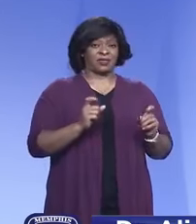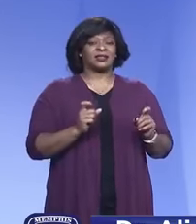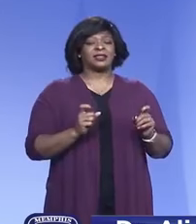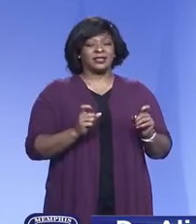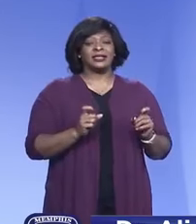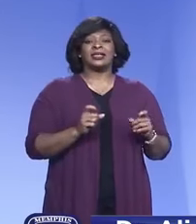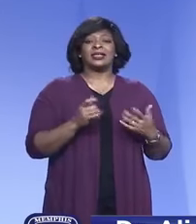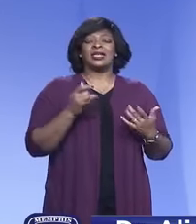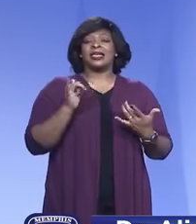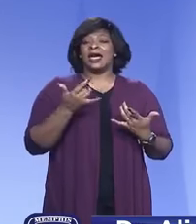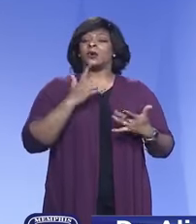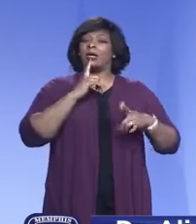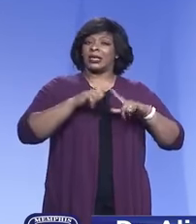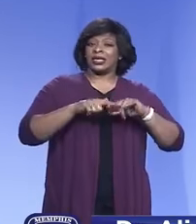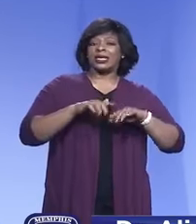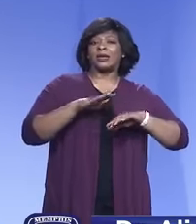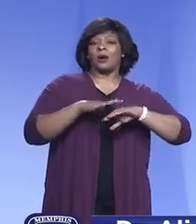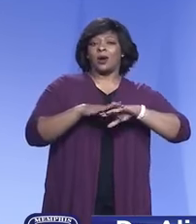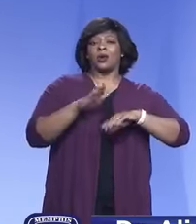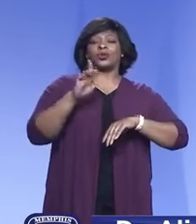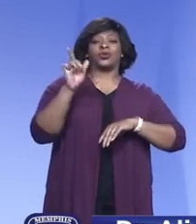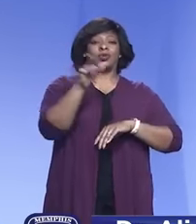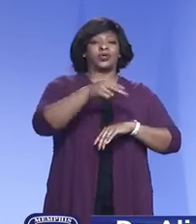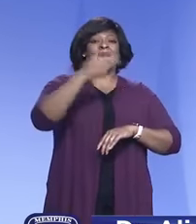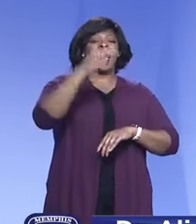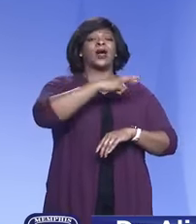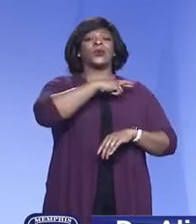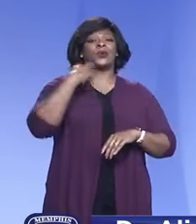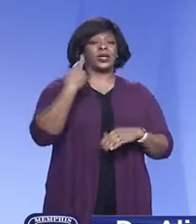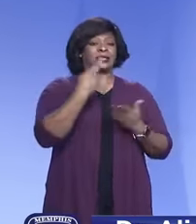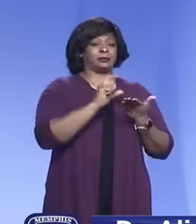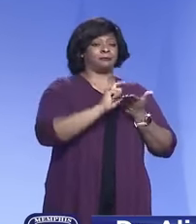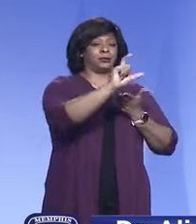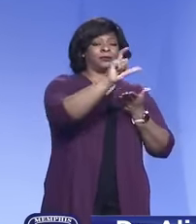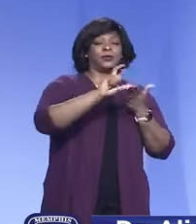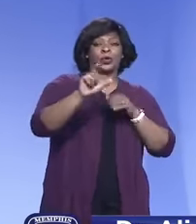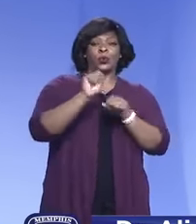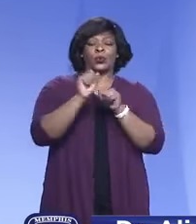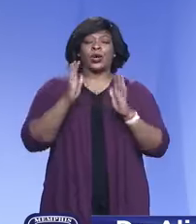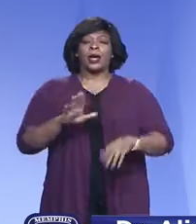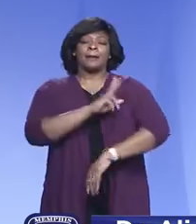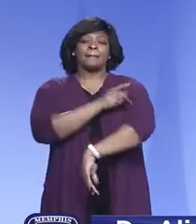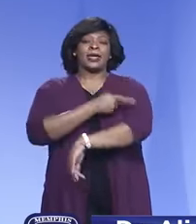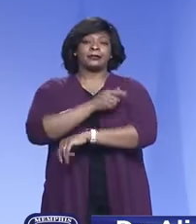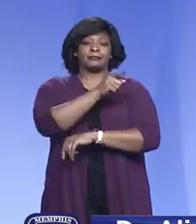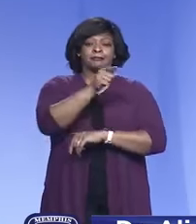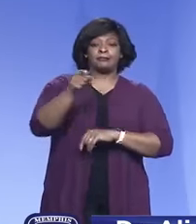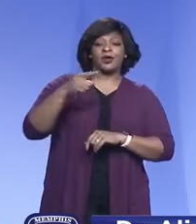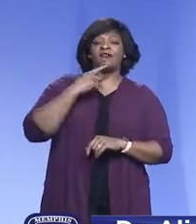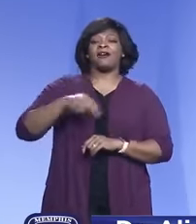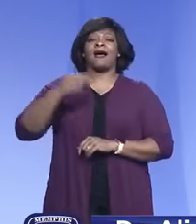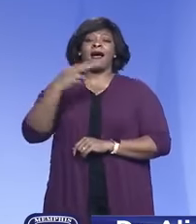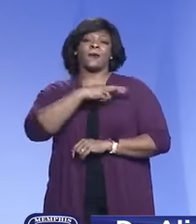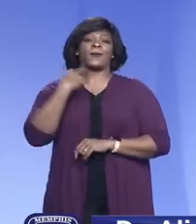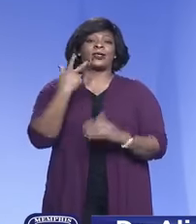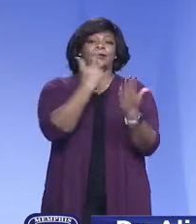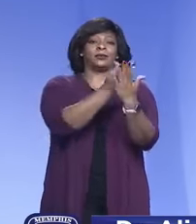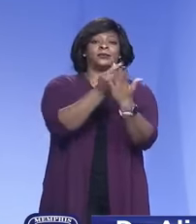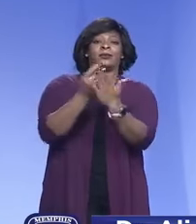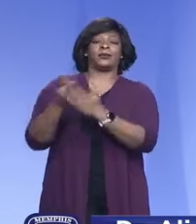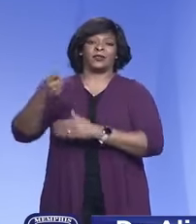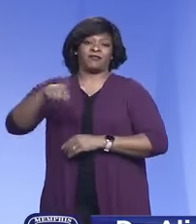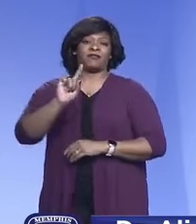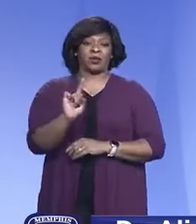That's intended to get to those high-risk healthcare workers and potentially patients who are very high risk. Some